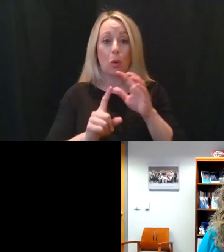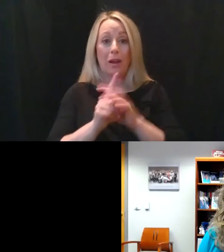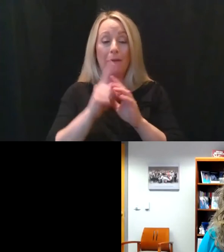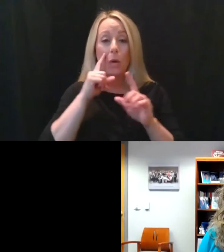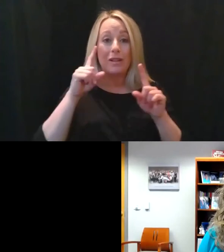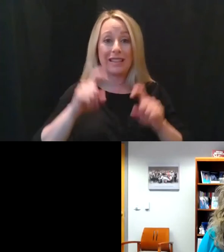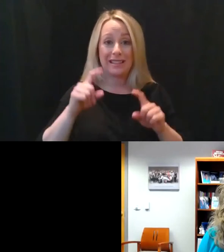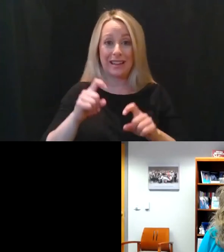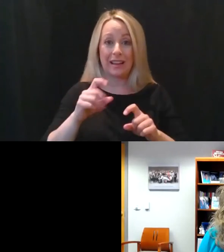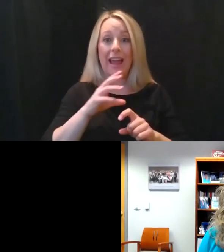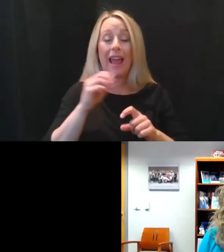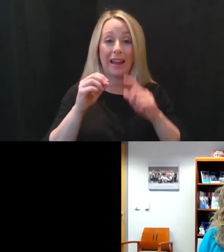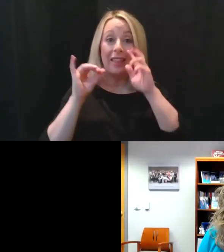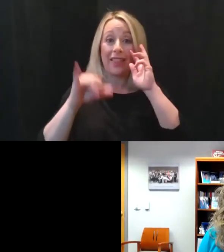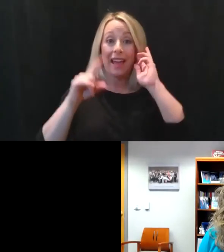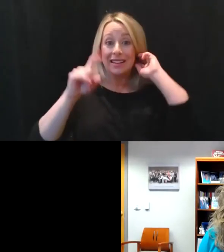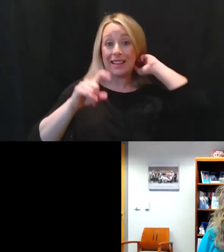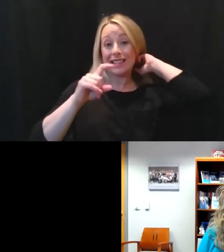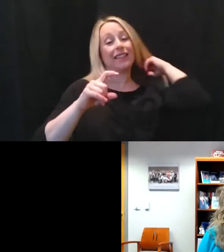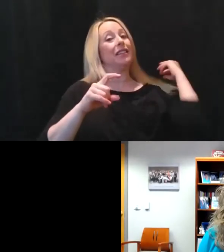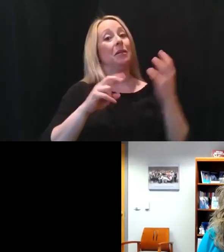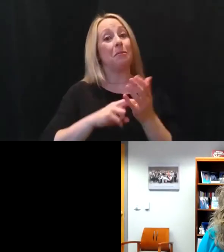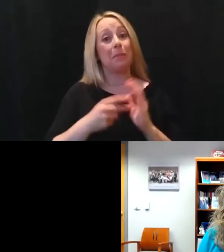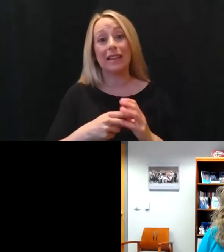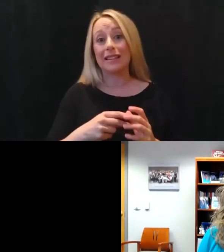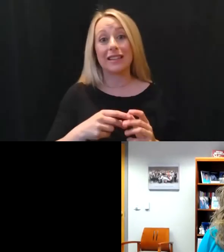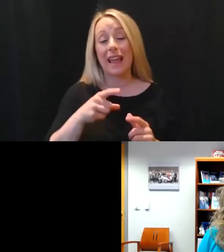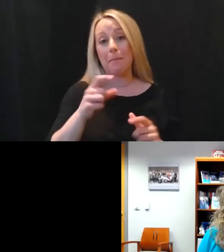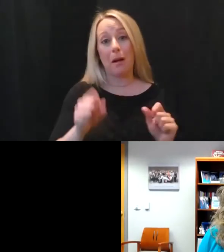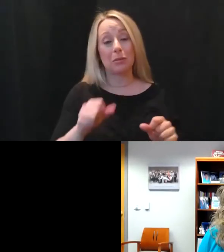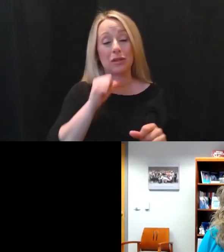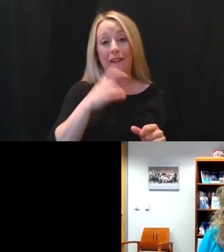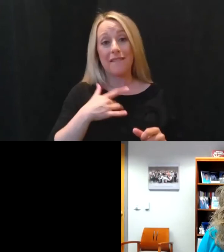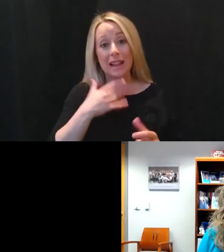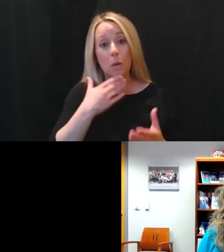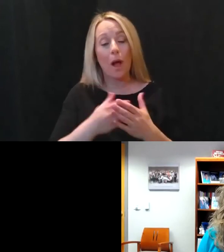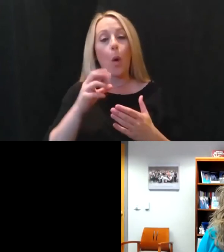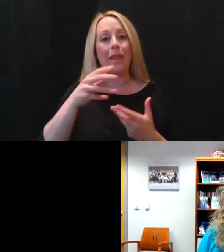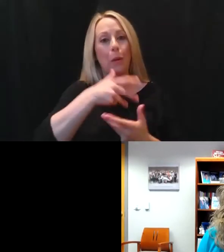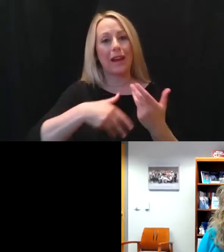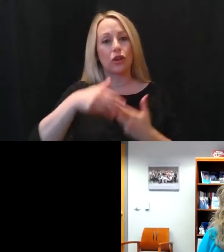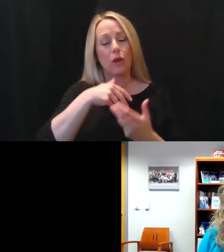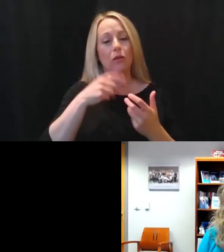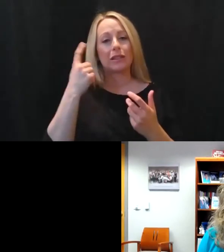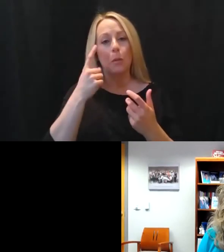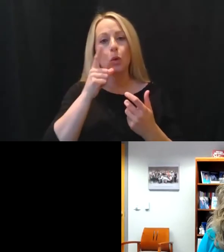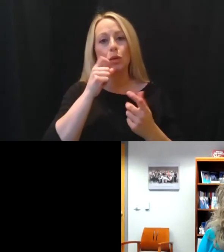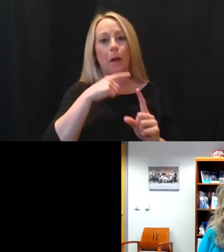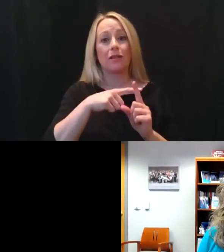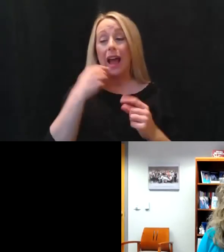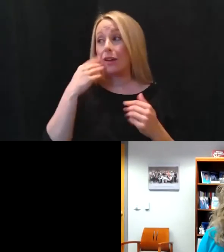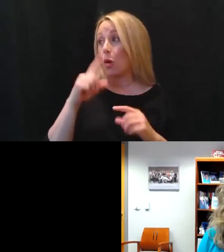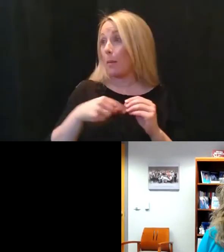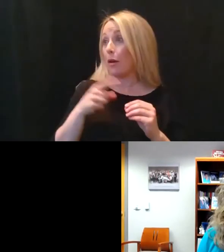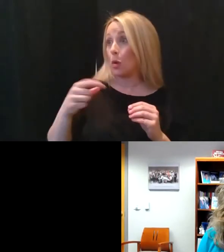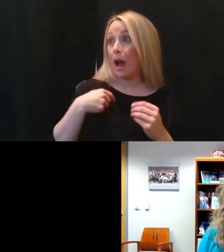that testing is because they're not feeling well or they were around somebody who was positive. Because I don't know about you, but I don't want